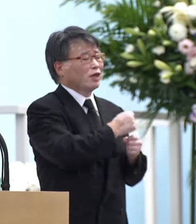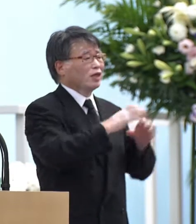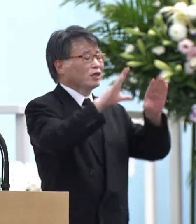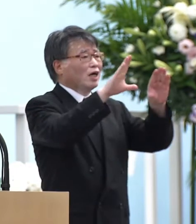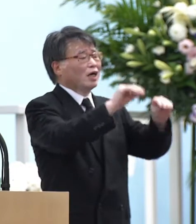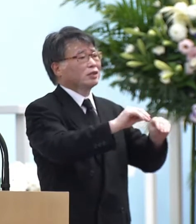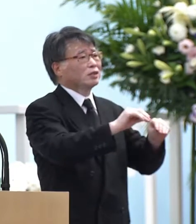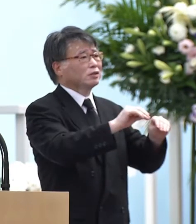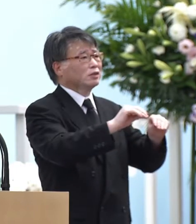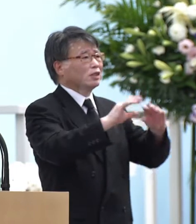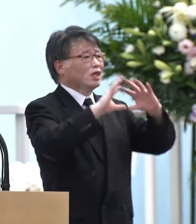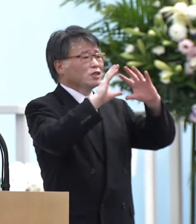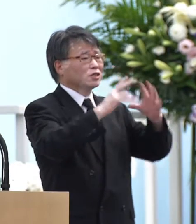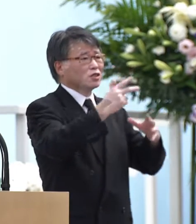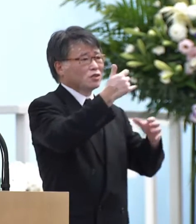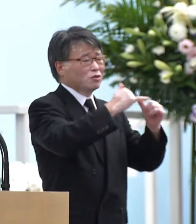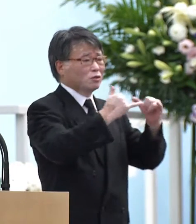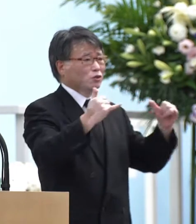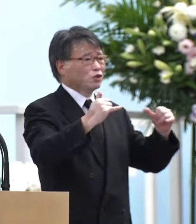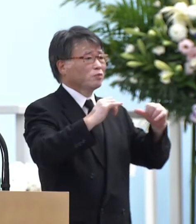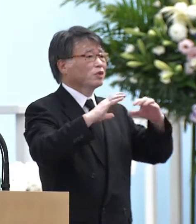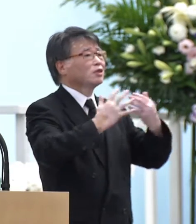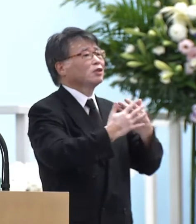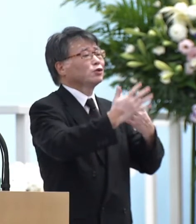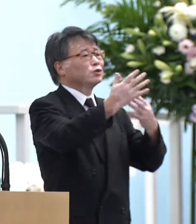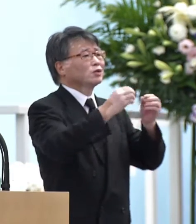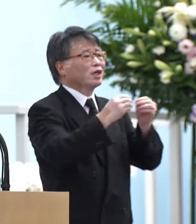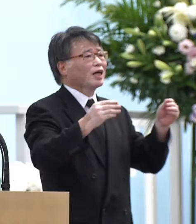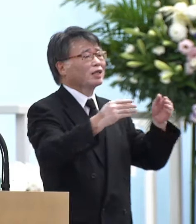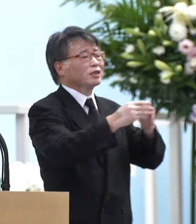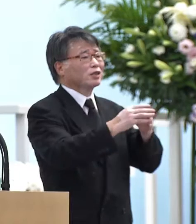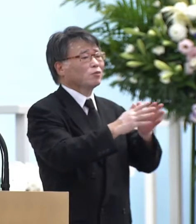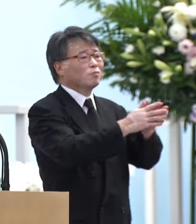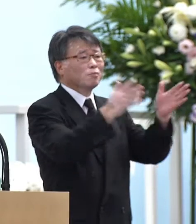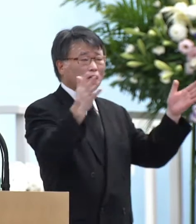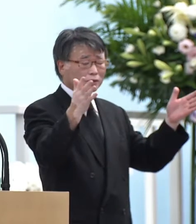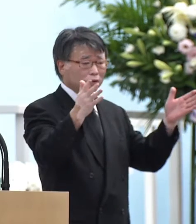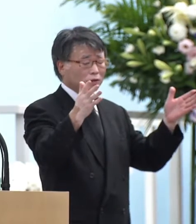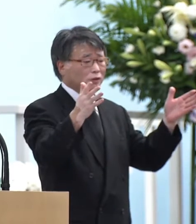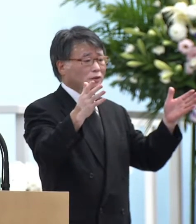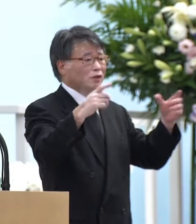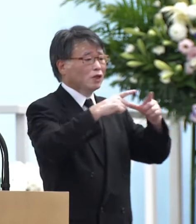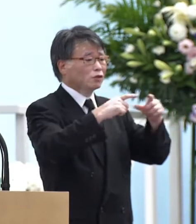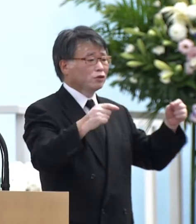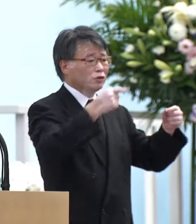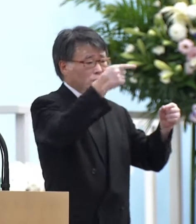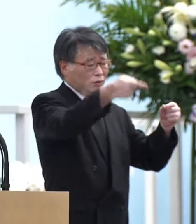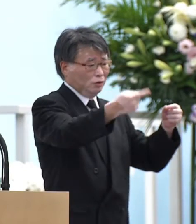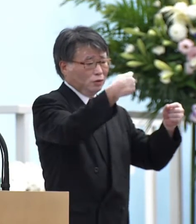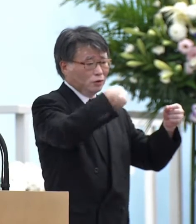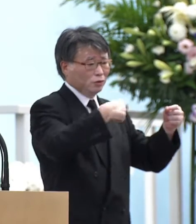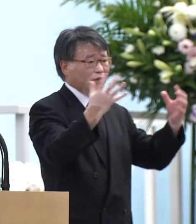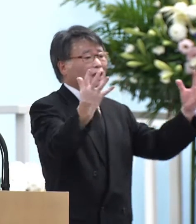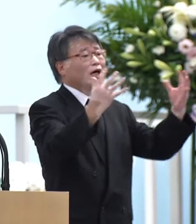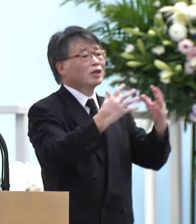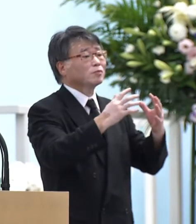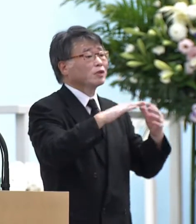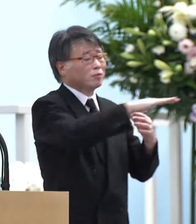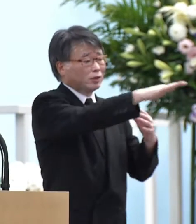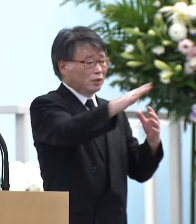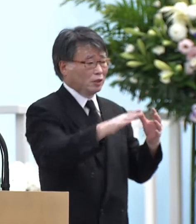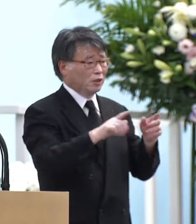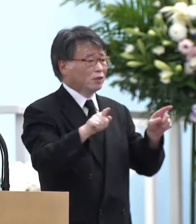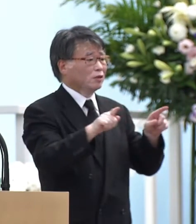year, Nagasaki hosted the Global Citizens Assembly for the Elimination of Nuclear Weapons for the sixth time, together